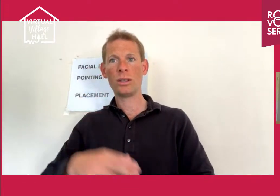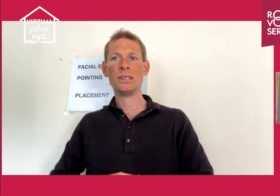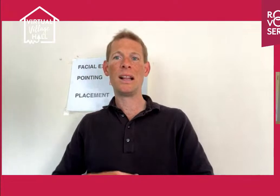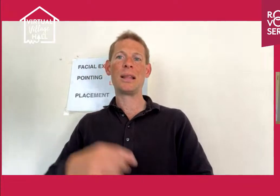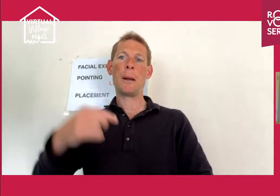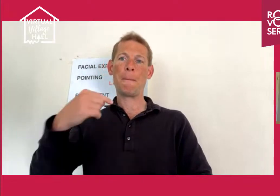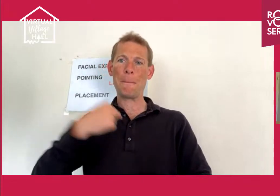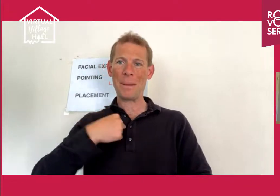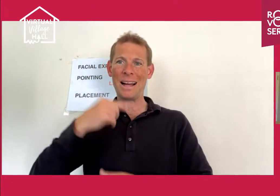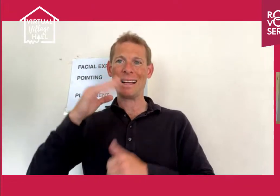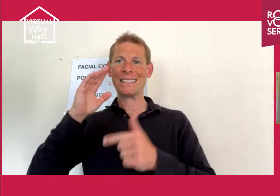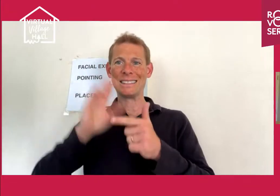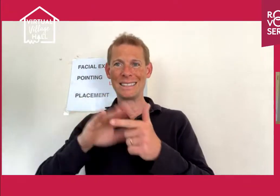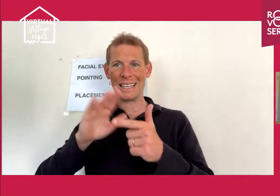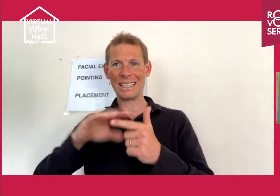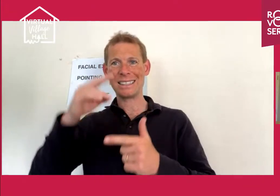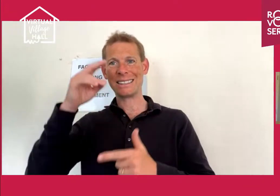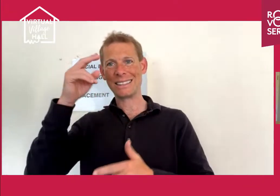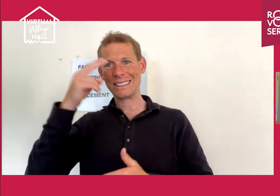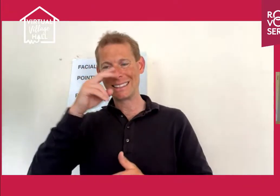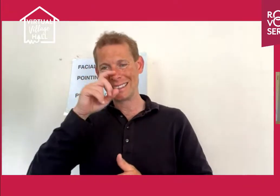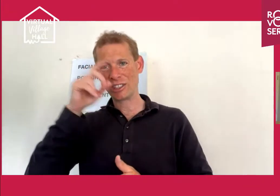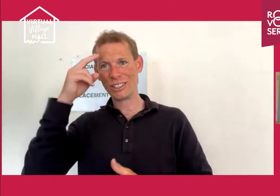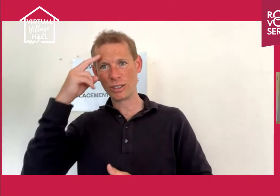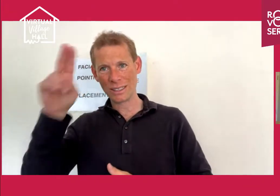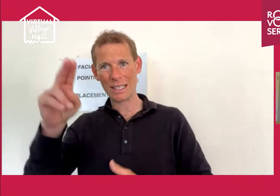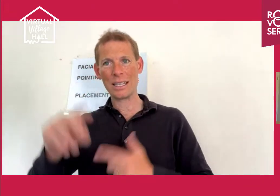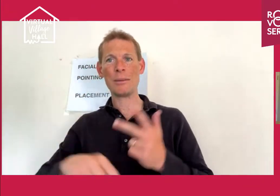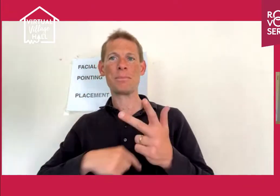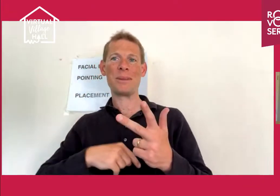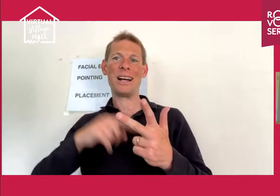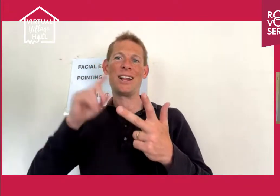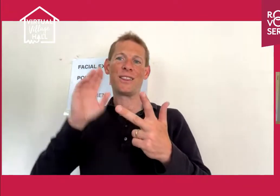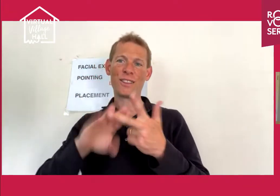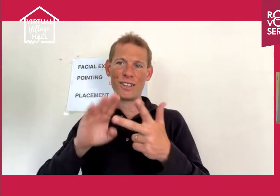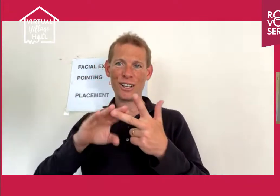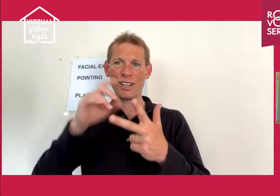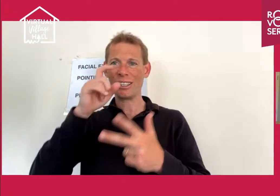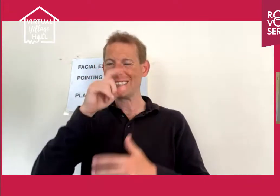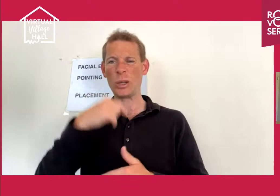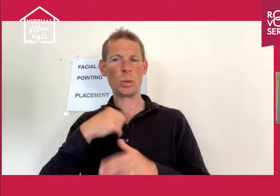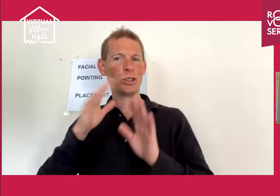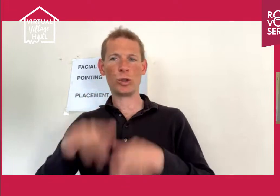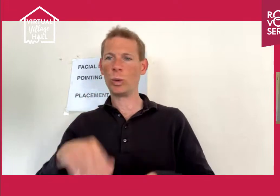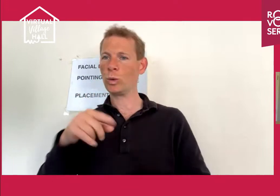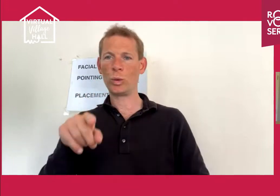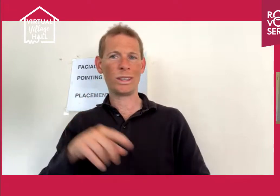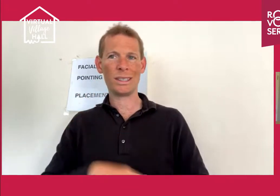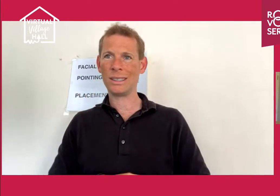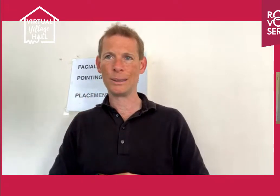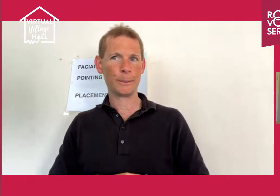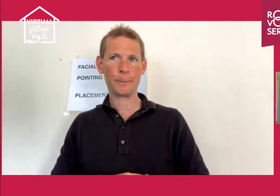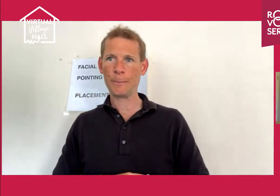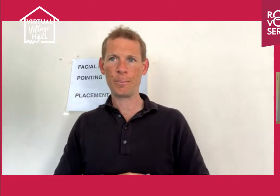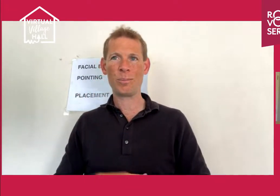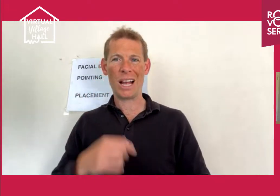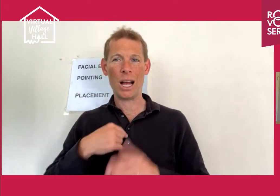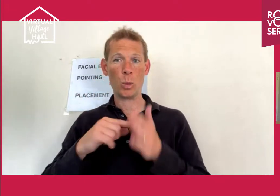sister is called, my second sister is called, and my third sister is called. We don't do that. That's not how